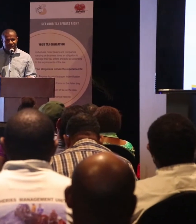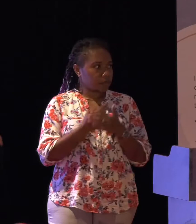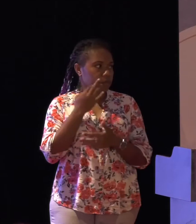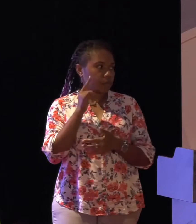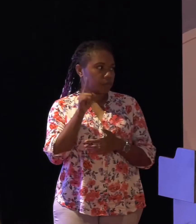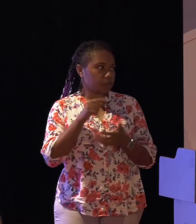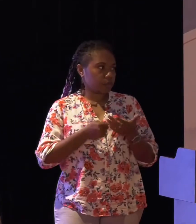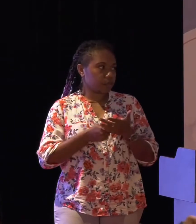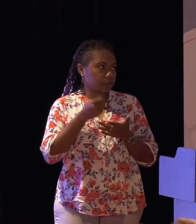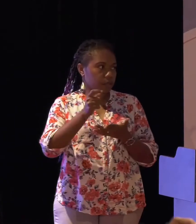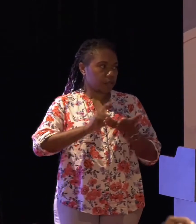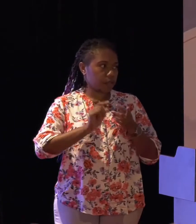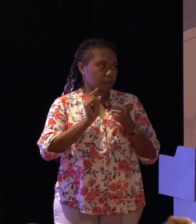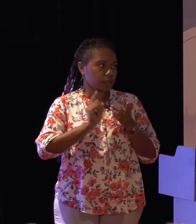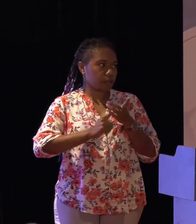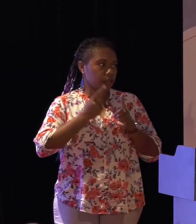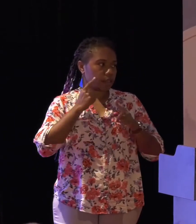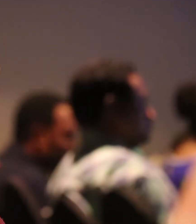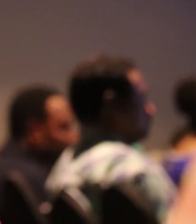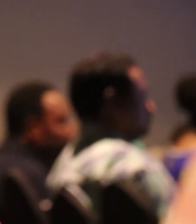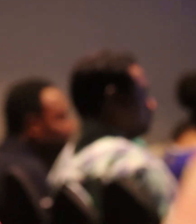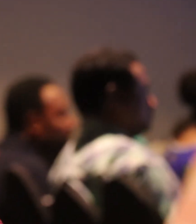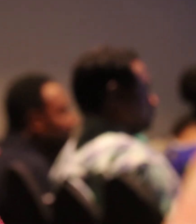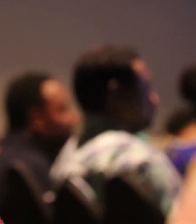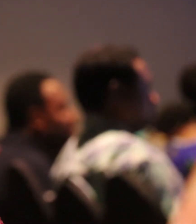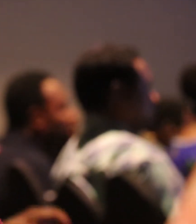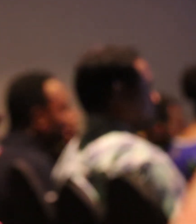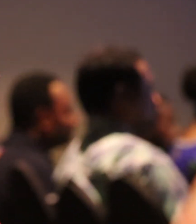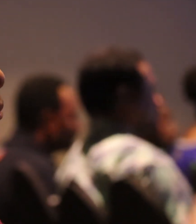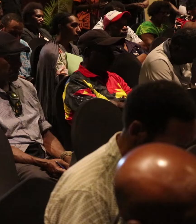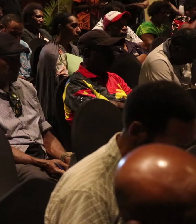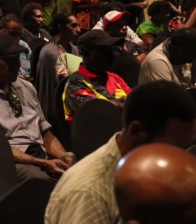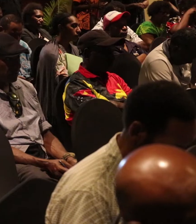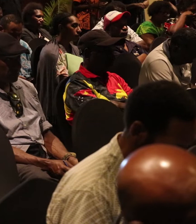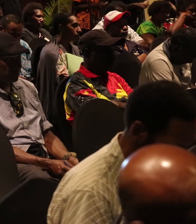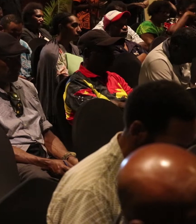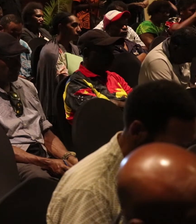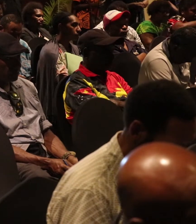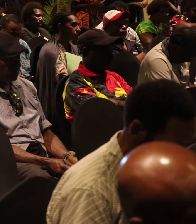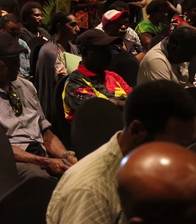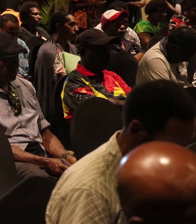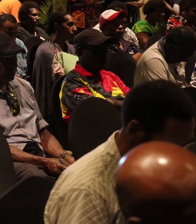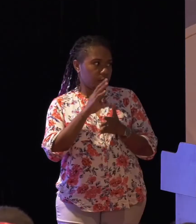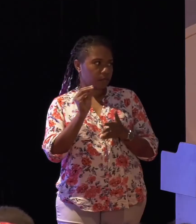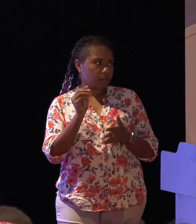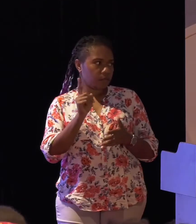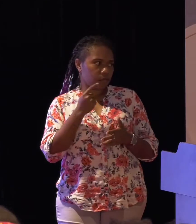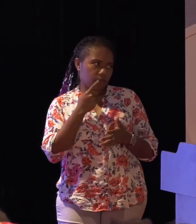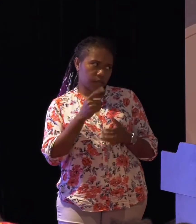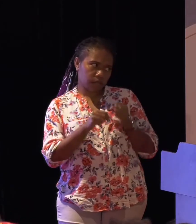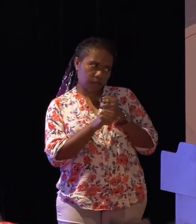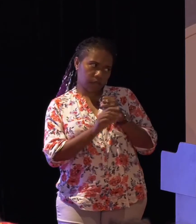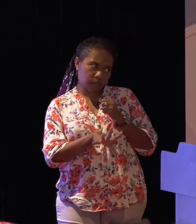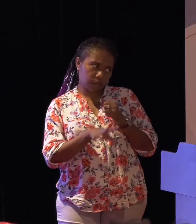buy. You see what's happening? It's all because of your money. Not from any money. You saying that come in a walking walk,